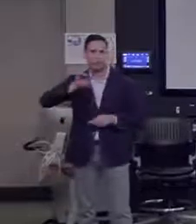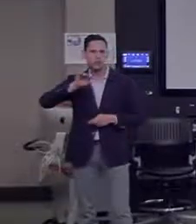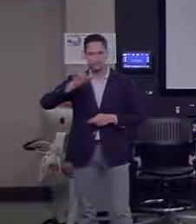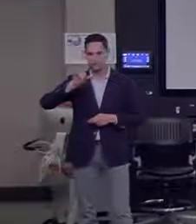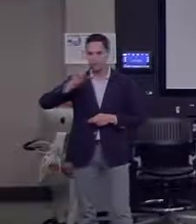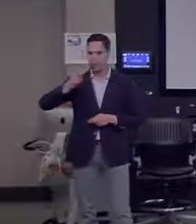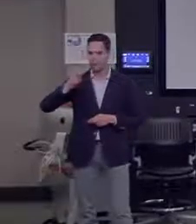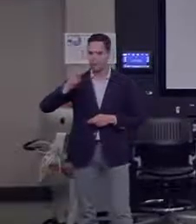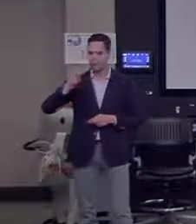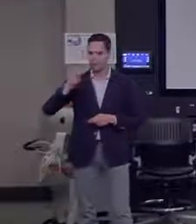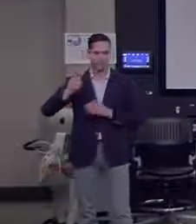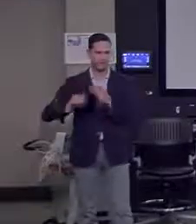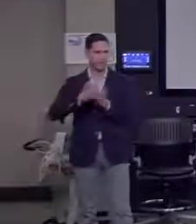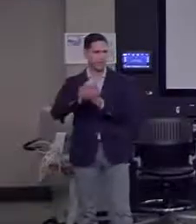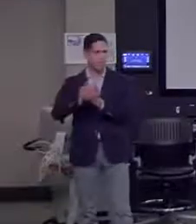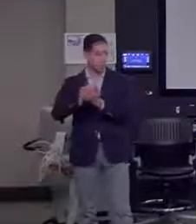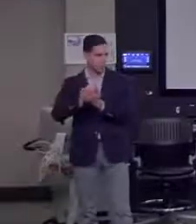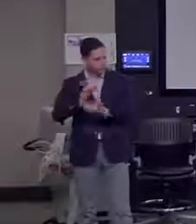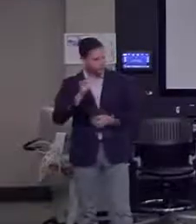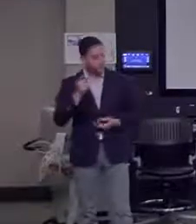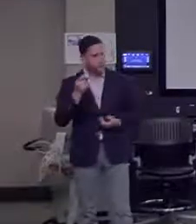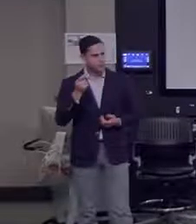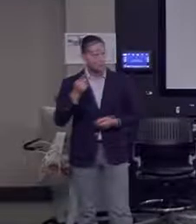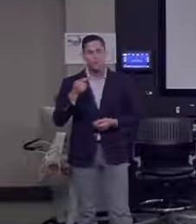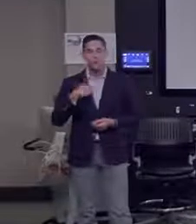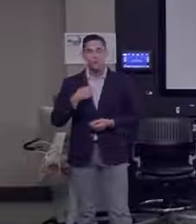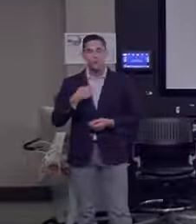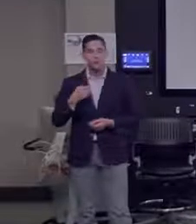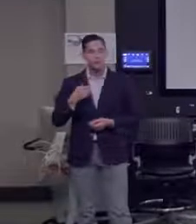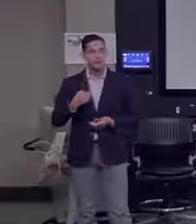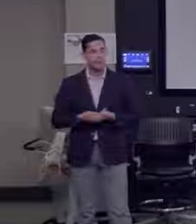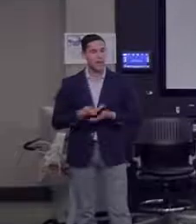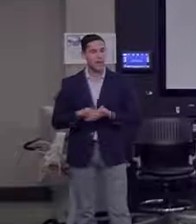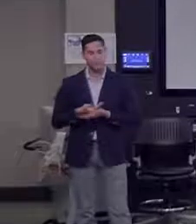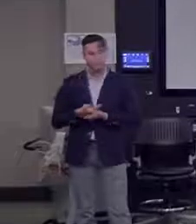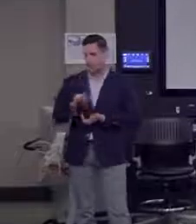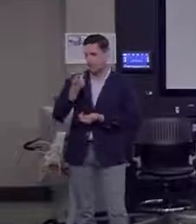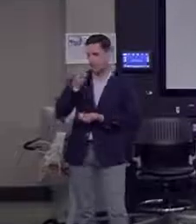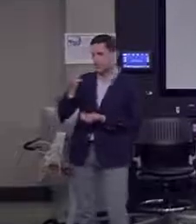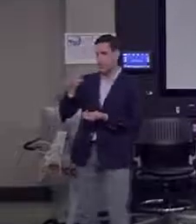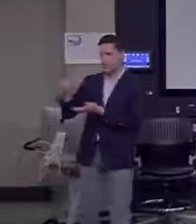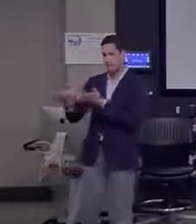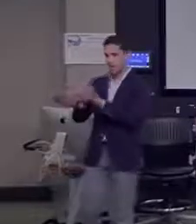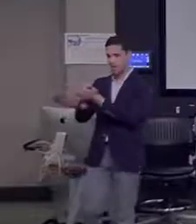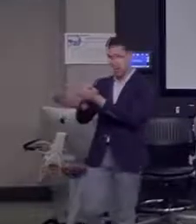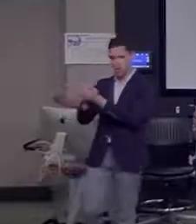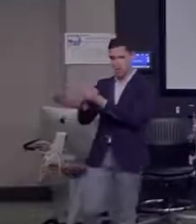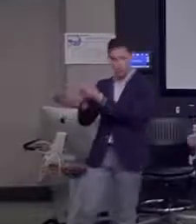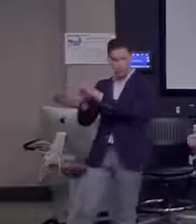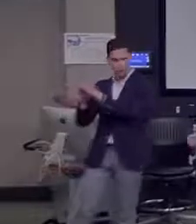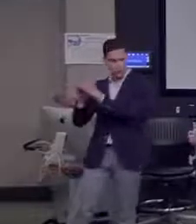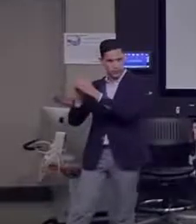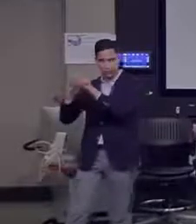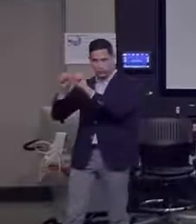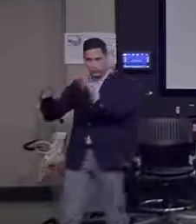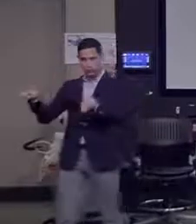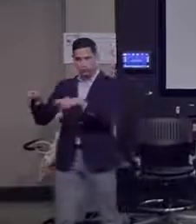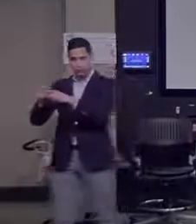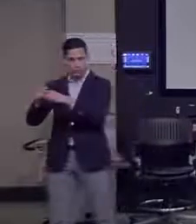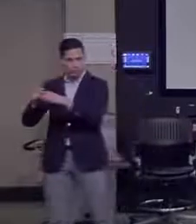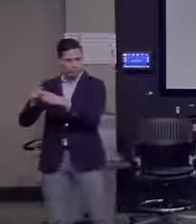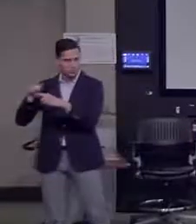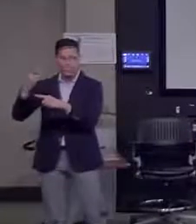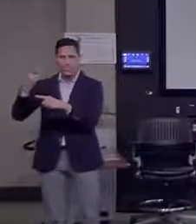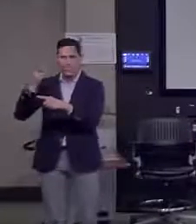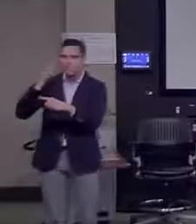we showed baby A a video made by Sarah with baby B. So it was